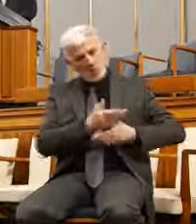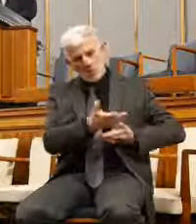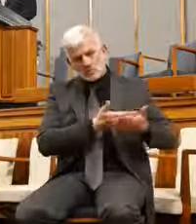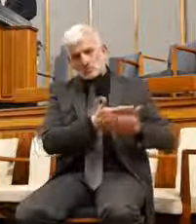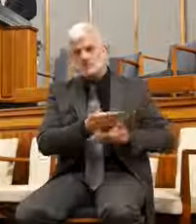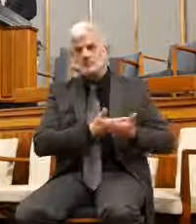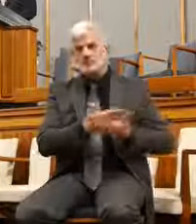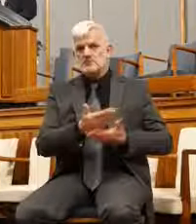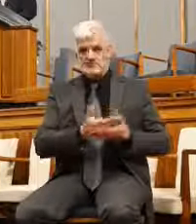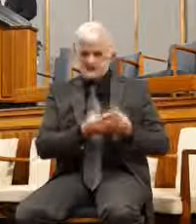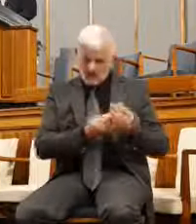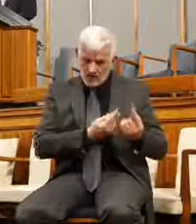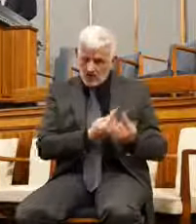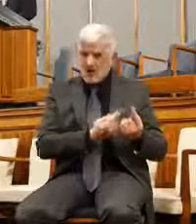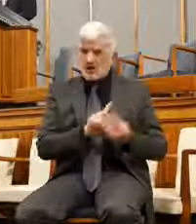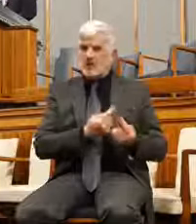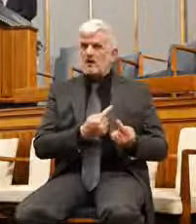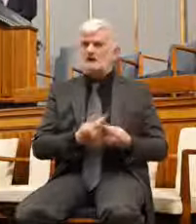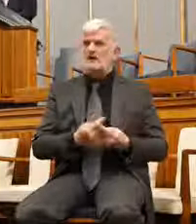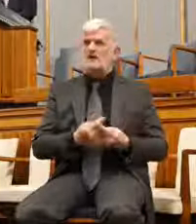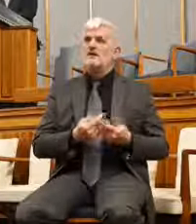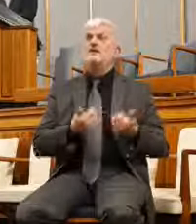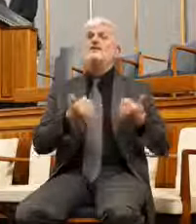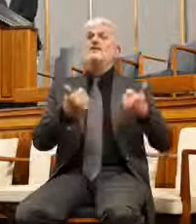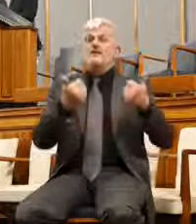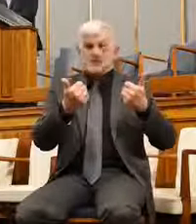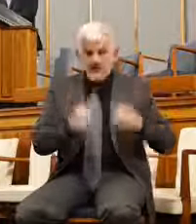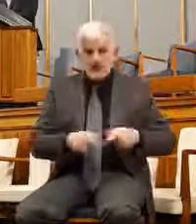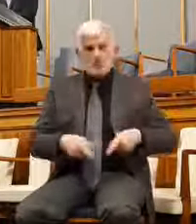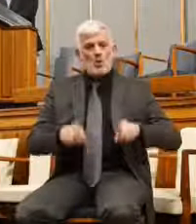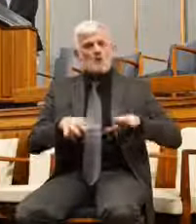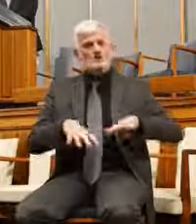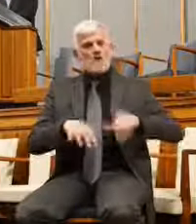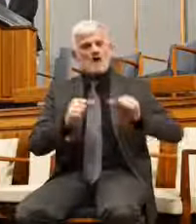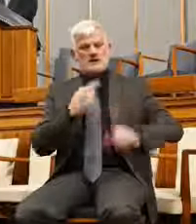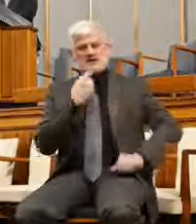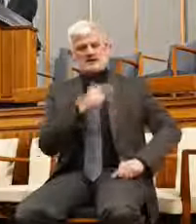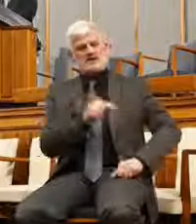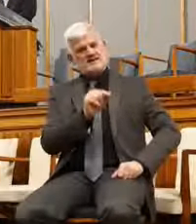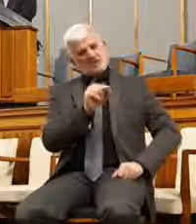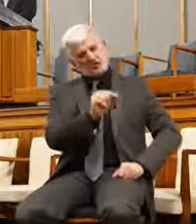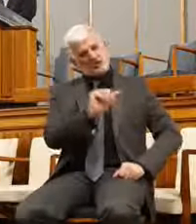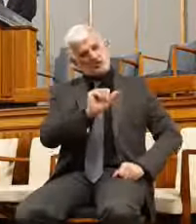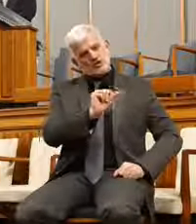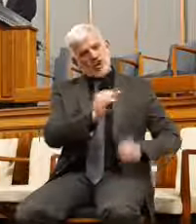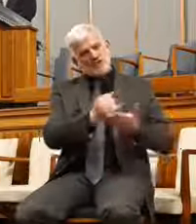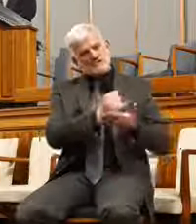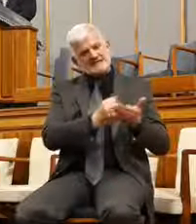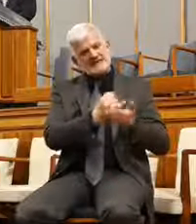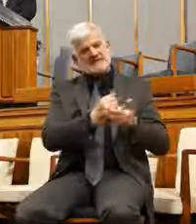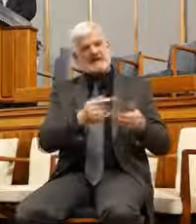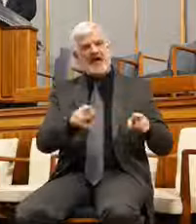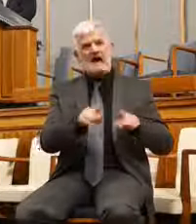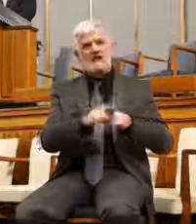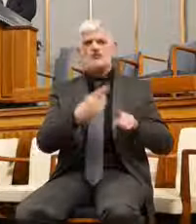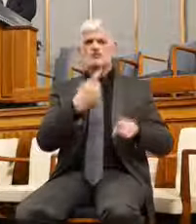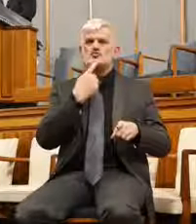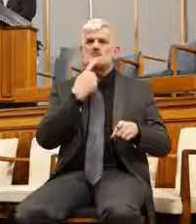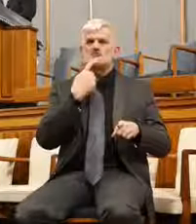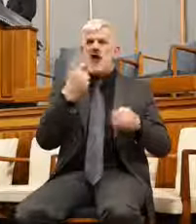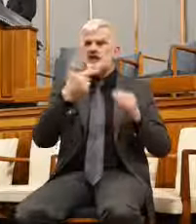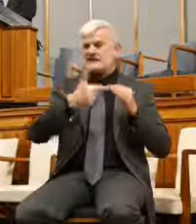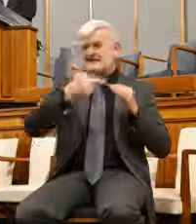then the Lord moves straight in to the real issue. Though your sins be as scarlet, they